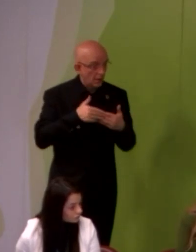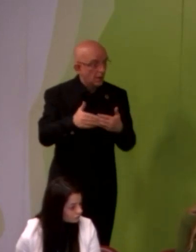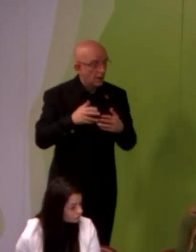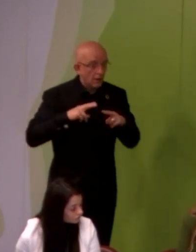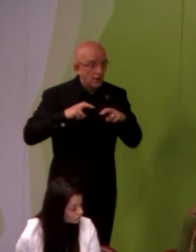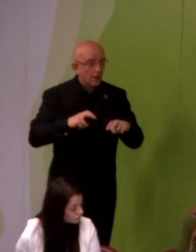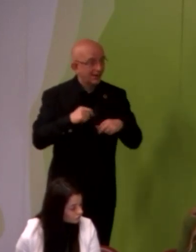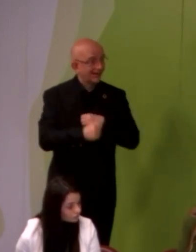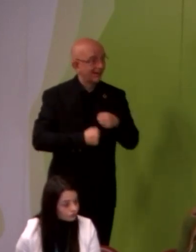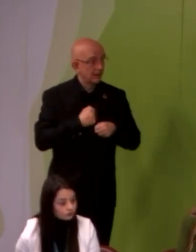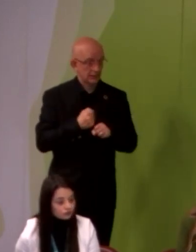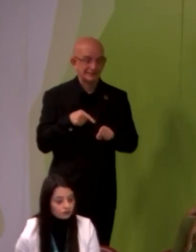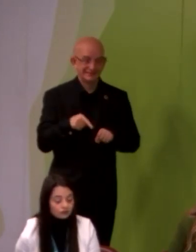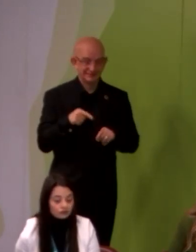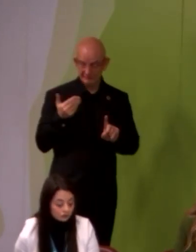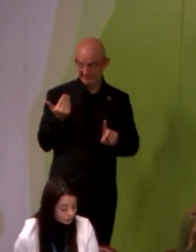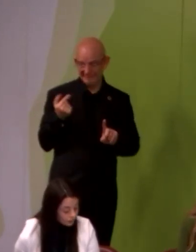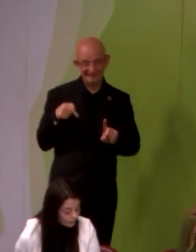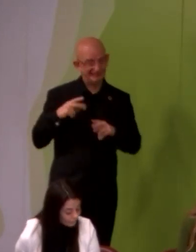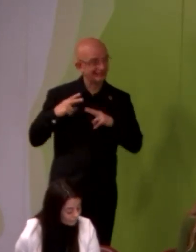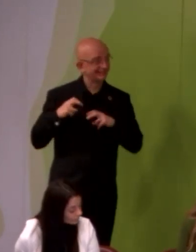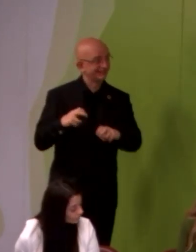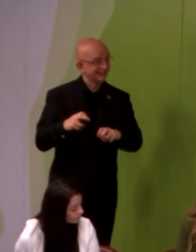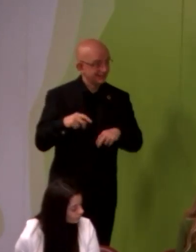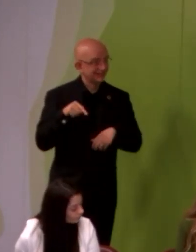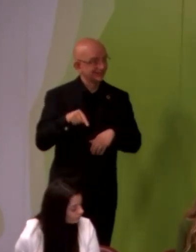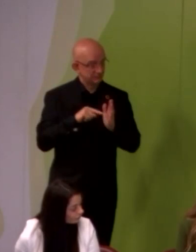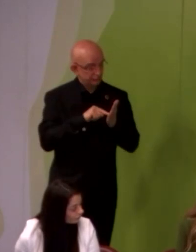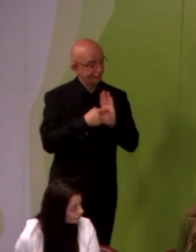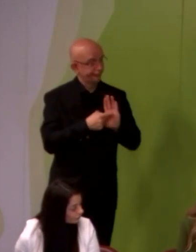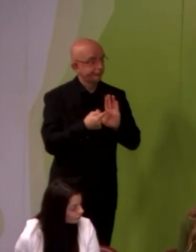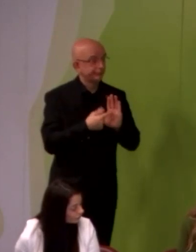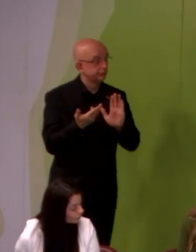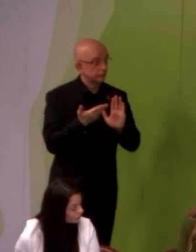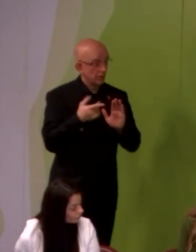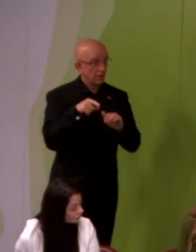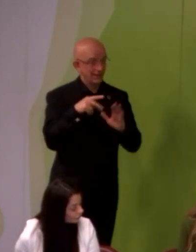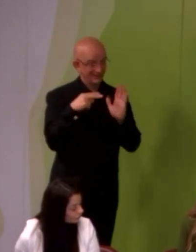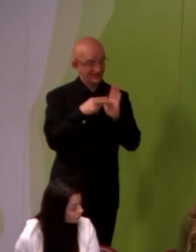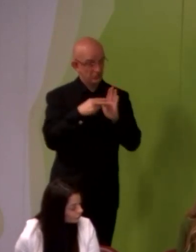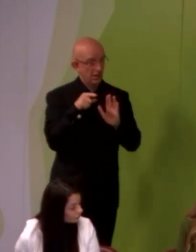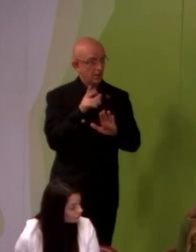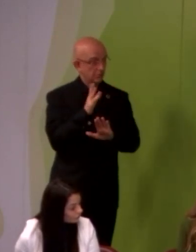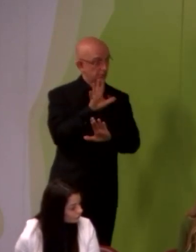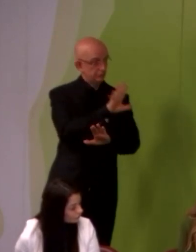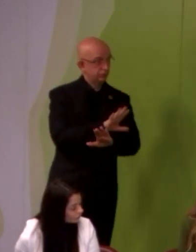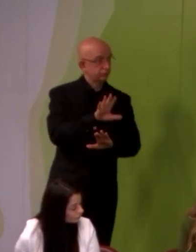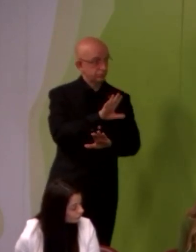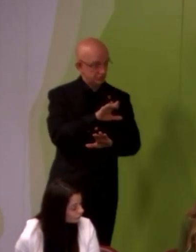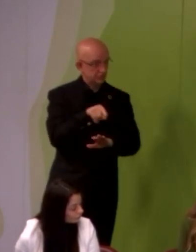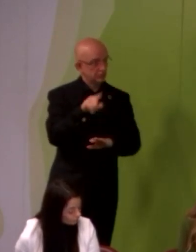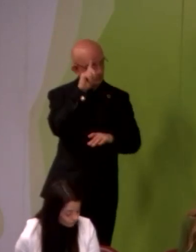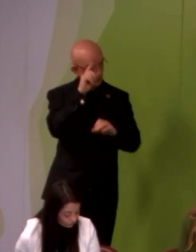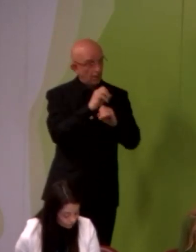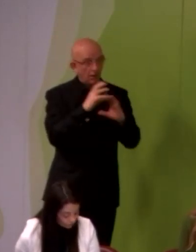very recent. This study showed that people in Northwest Syria believe that if their children with disabilities could go to